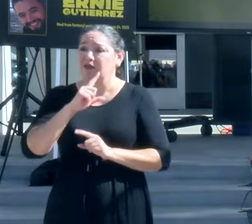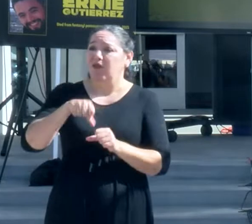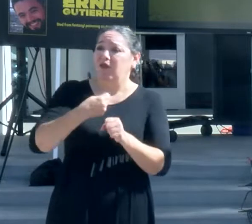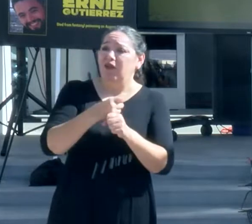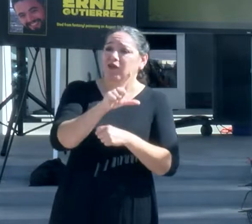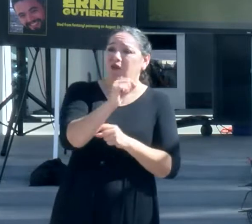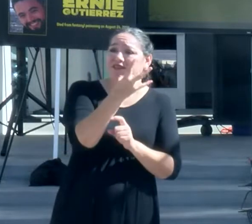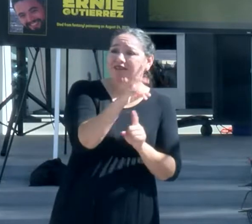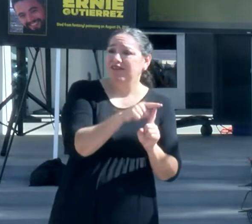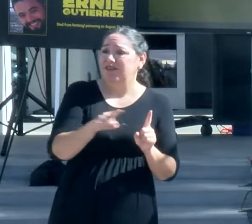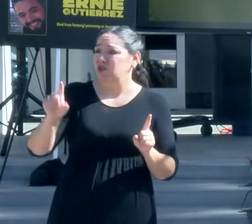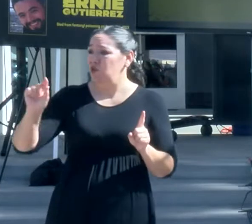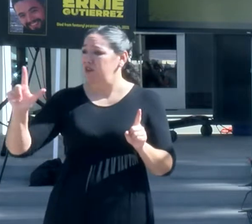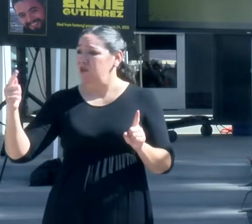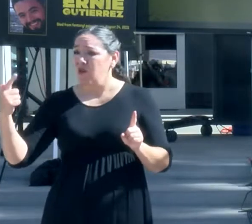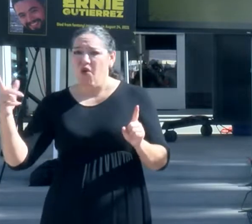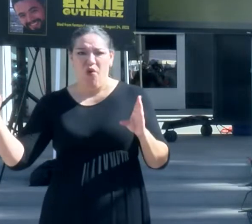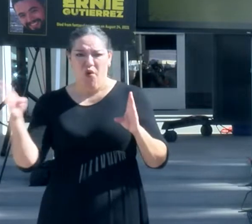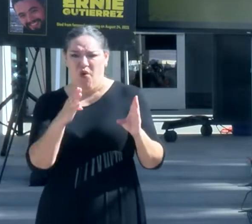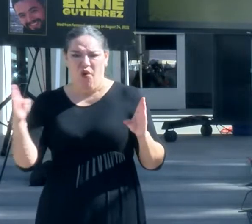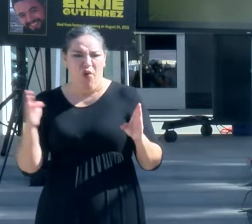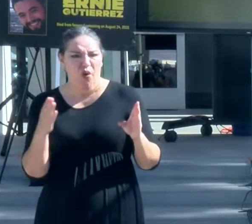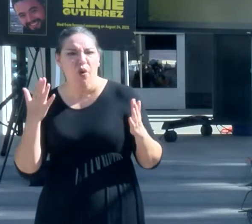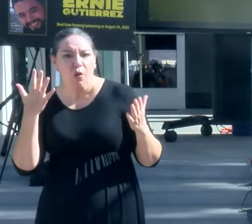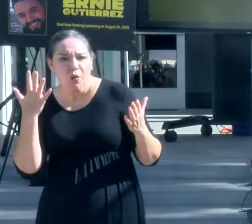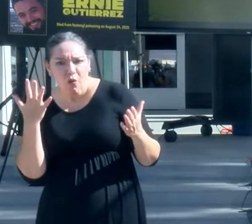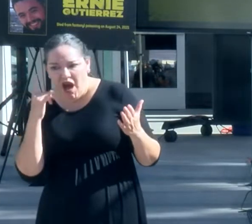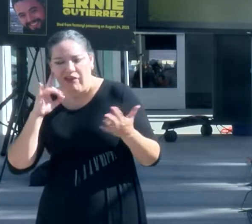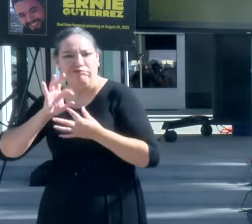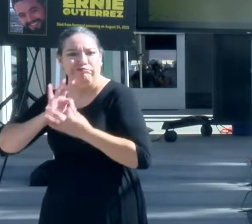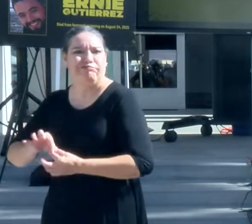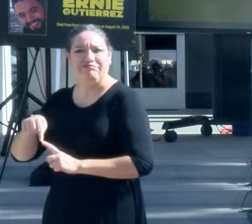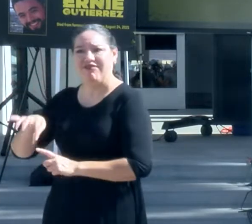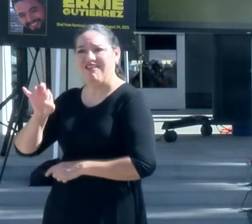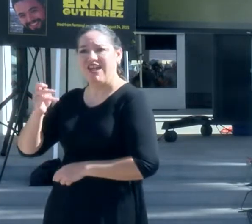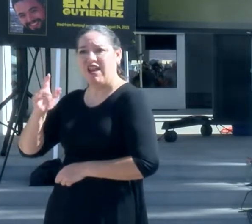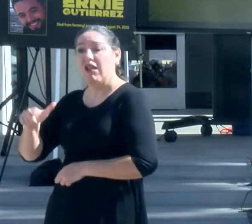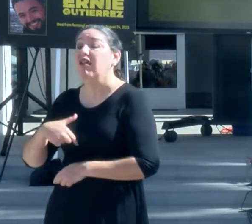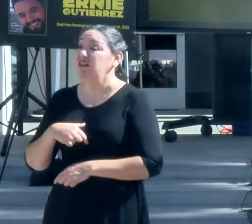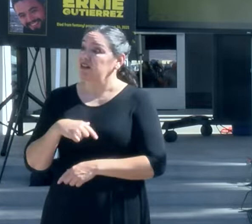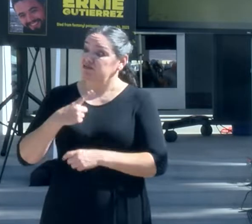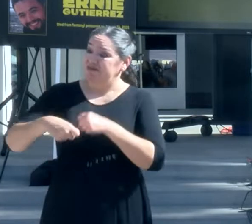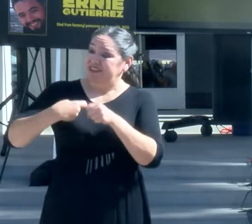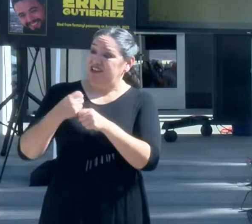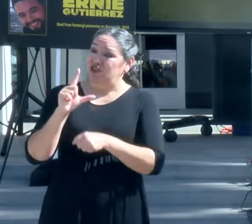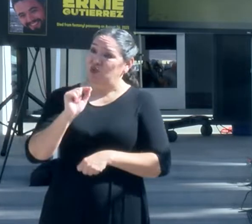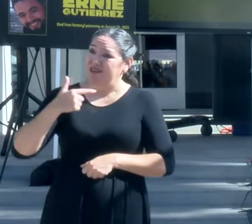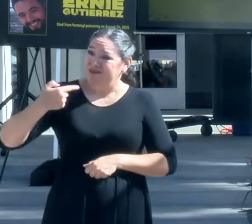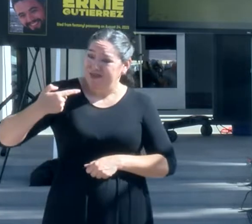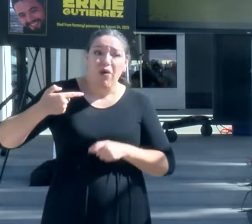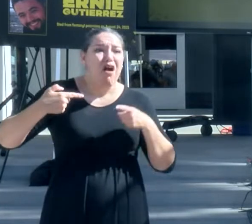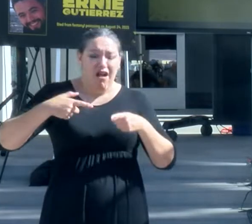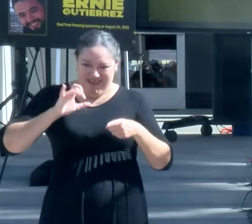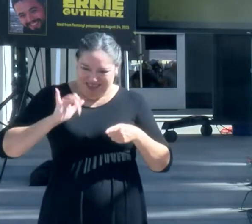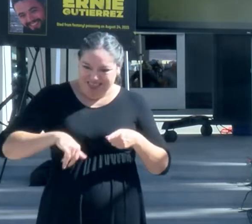2021, mostly due to fentanyl. 50% of overdose deaths in 2021 involve